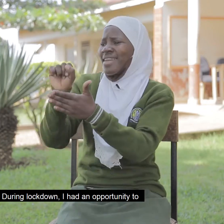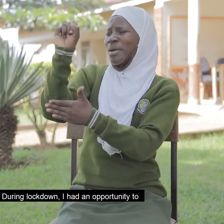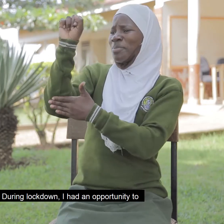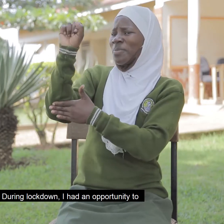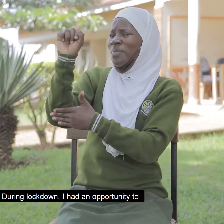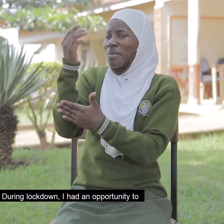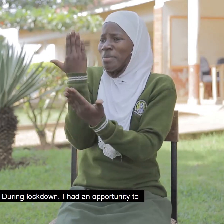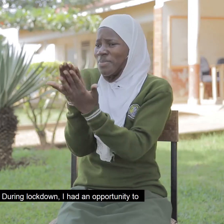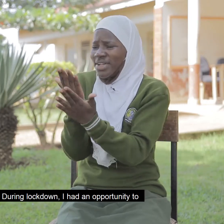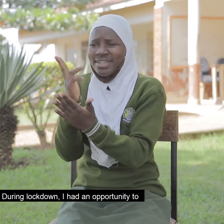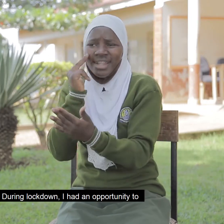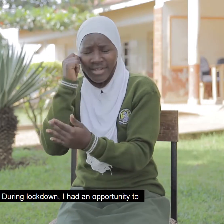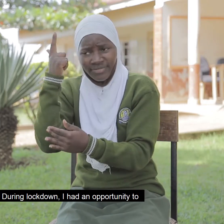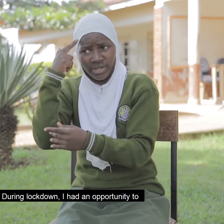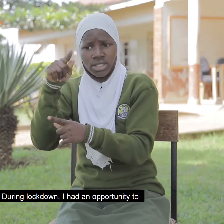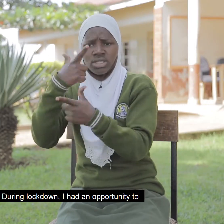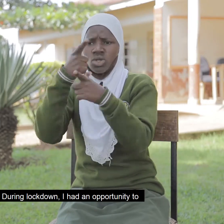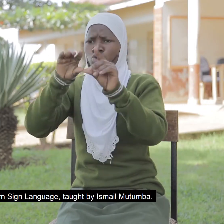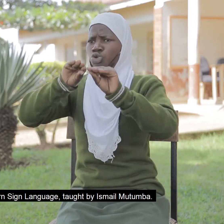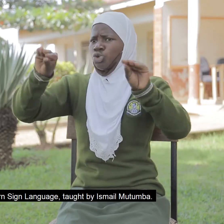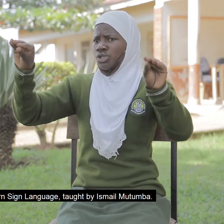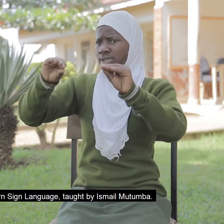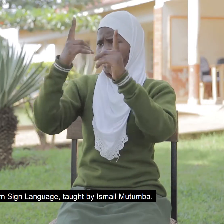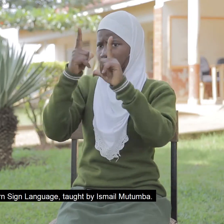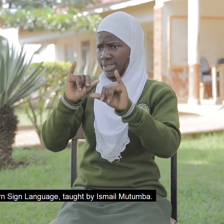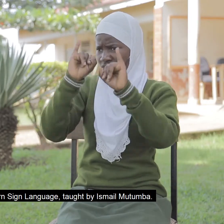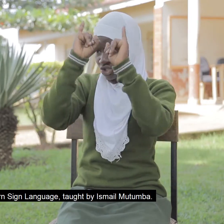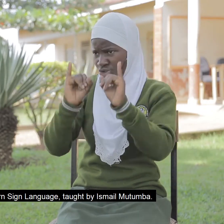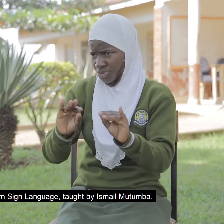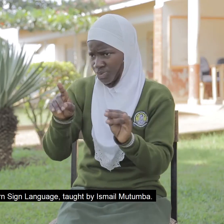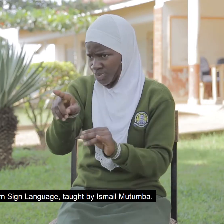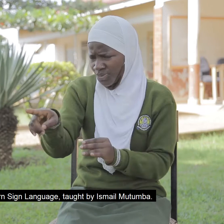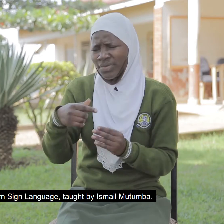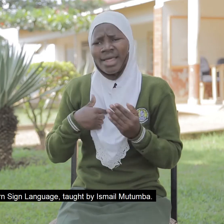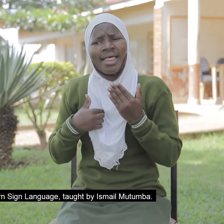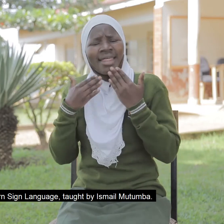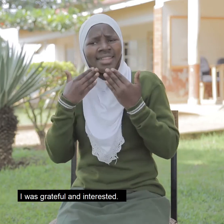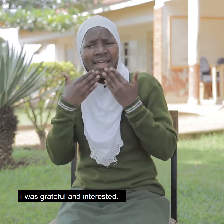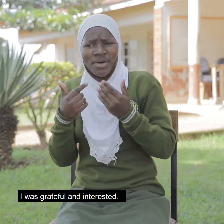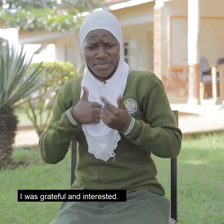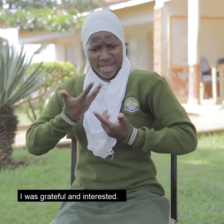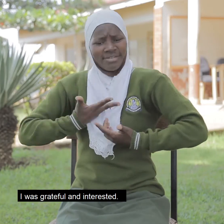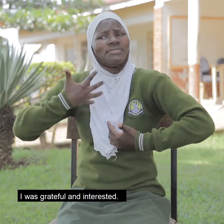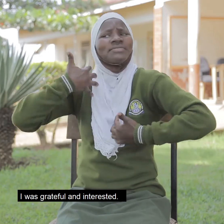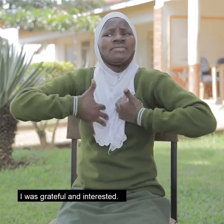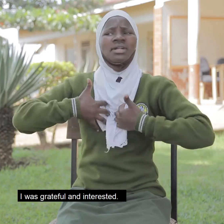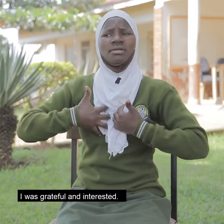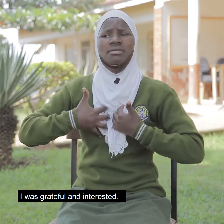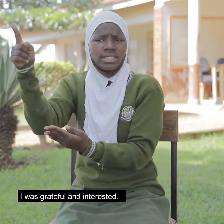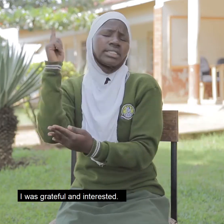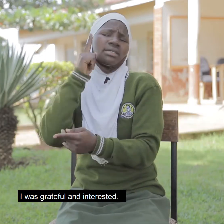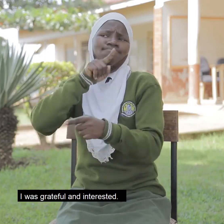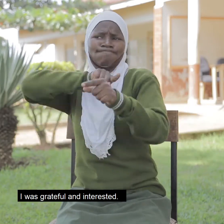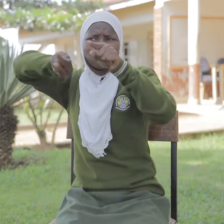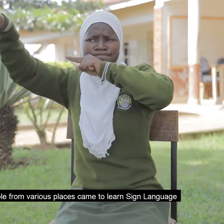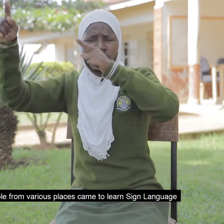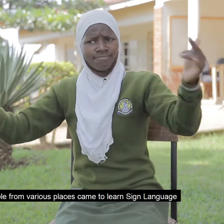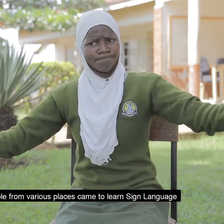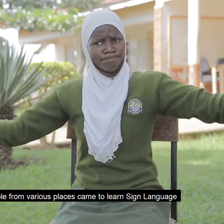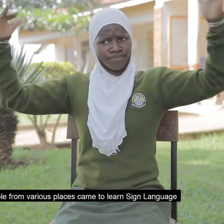During lockdown, I had an opportunity to learn sign language, taught by Ismail. I was grateful and interested. Deaf people came